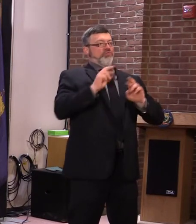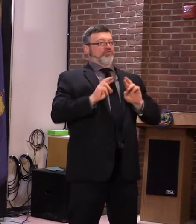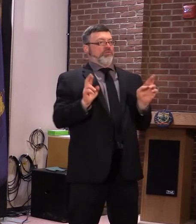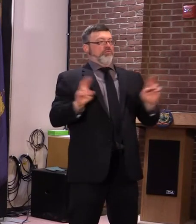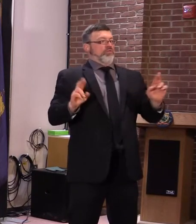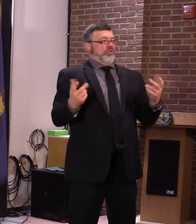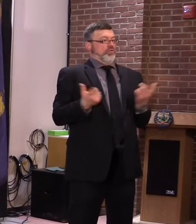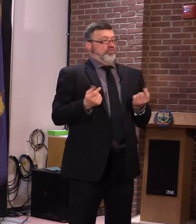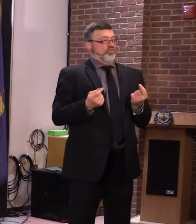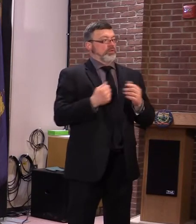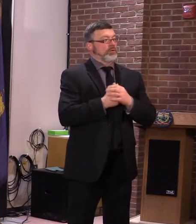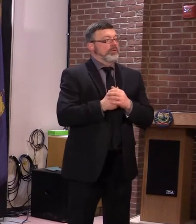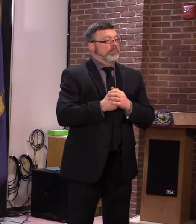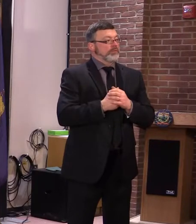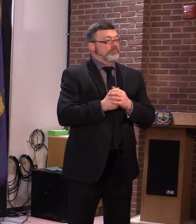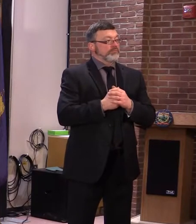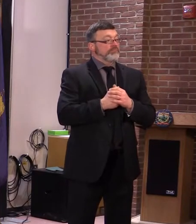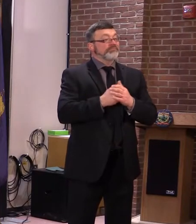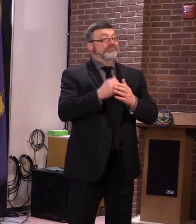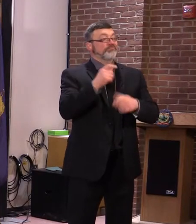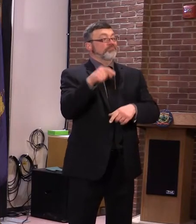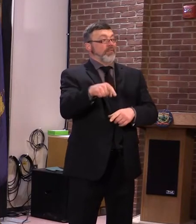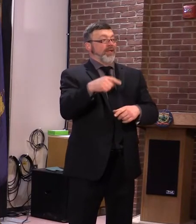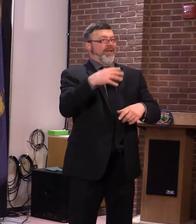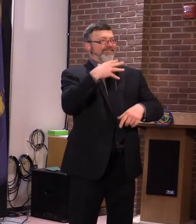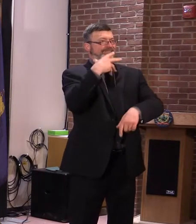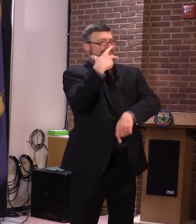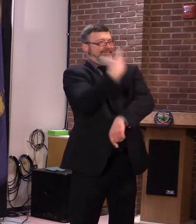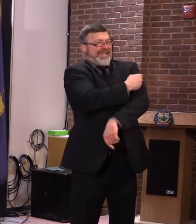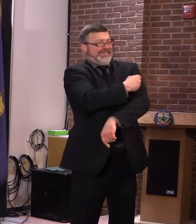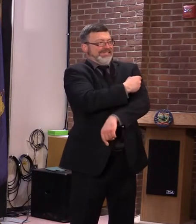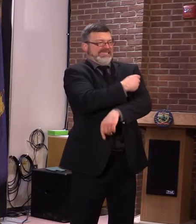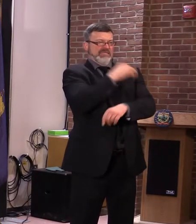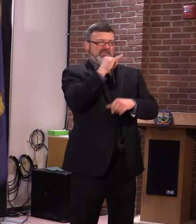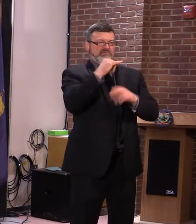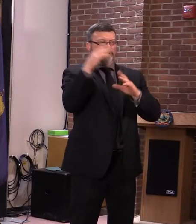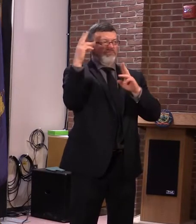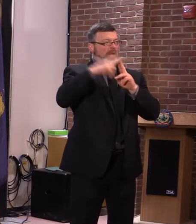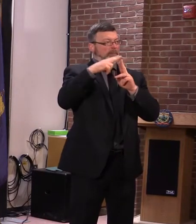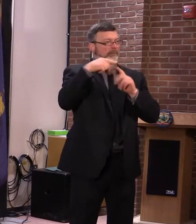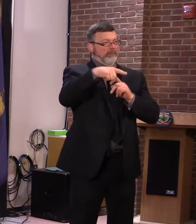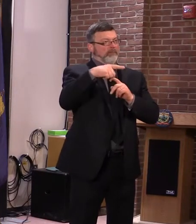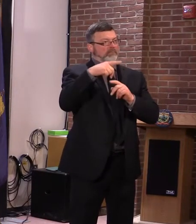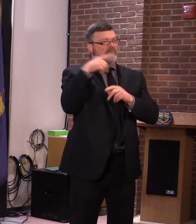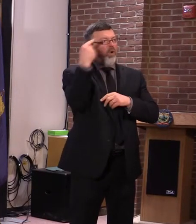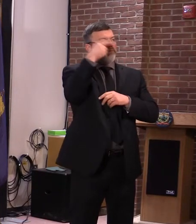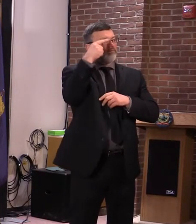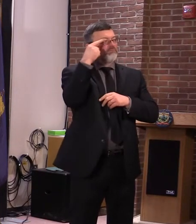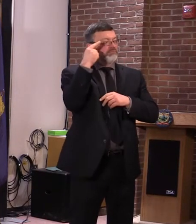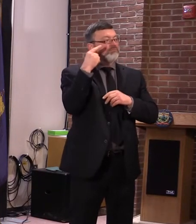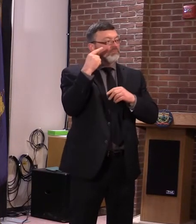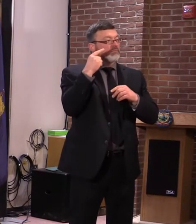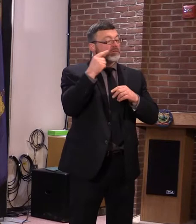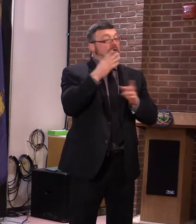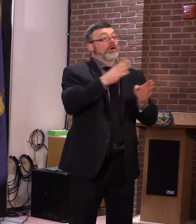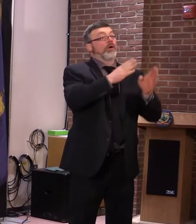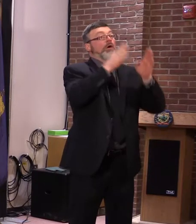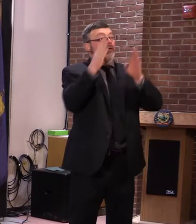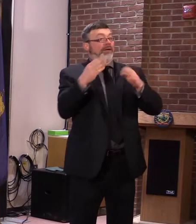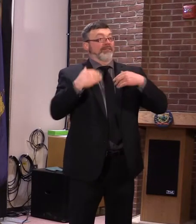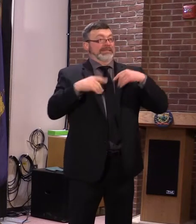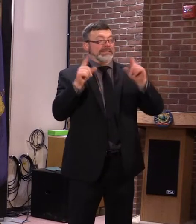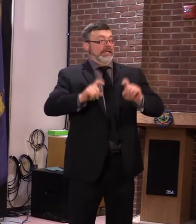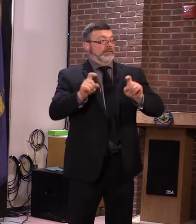knew that our existing tools were our best options and defense. In other areas, like testing,